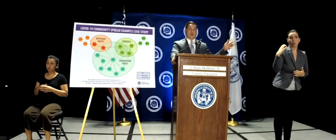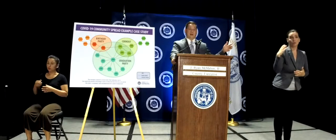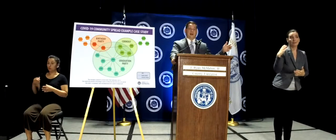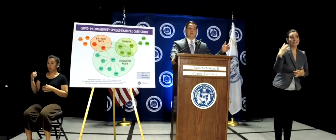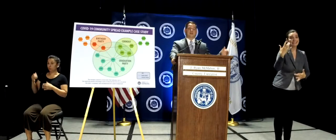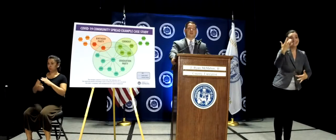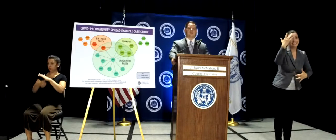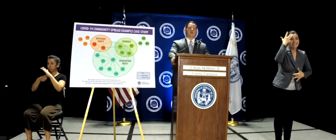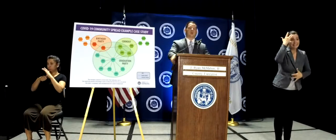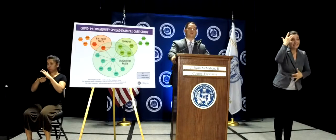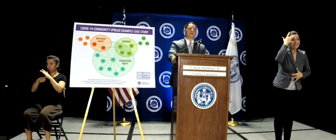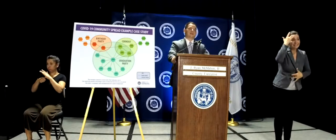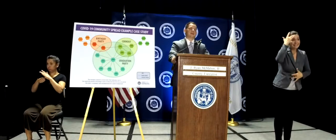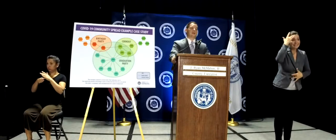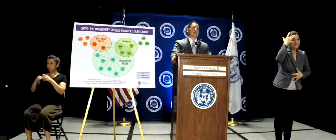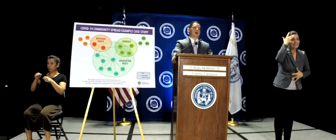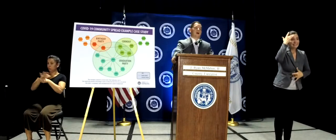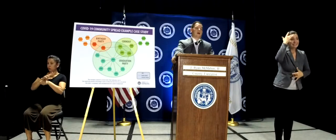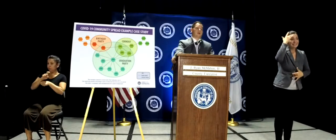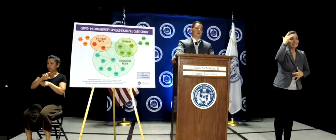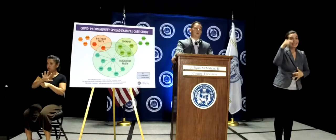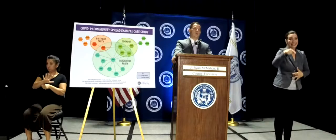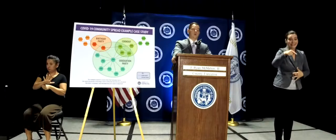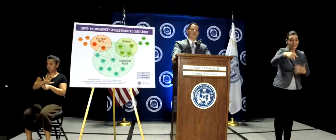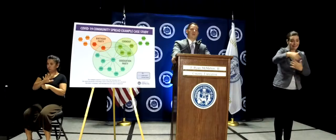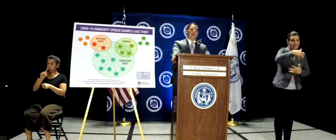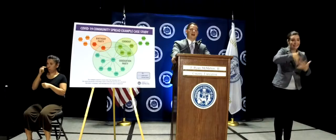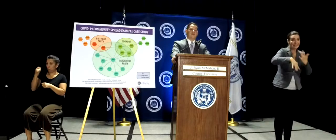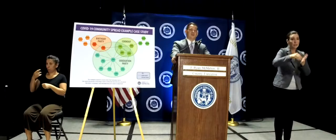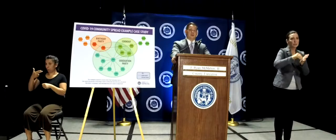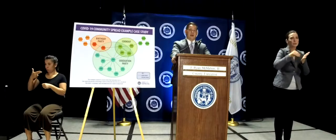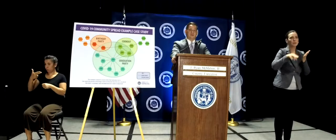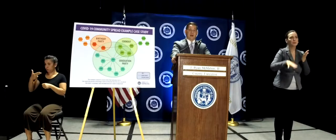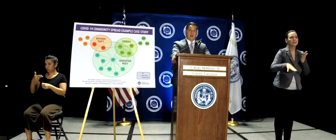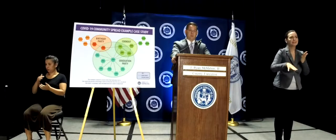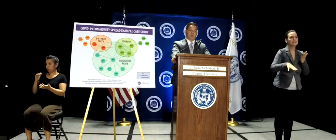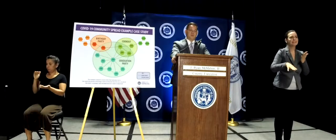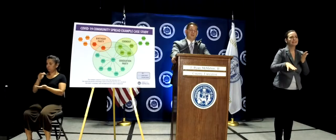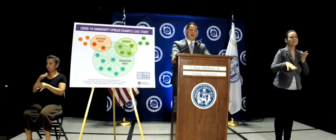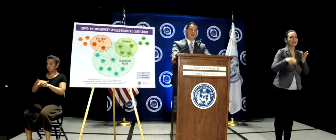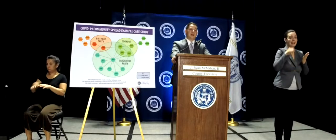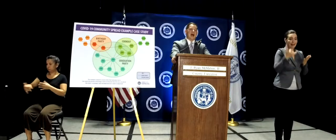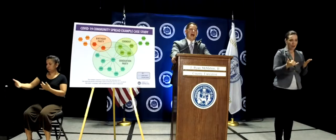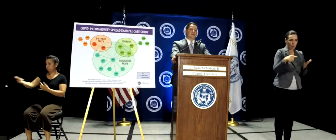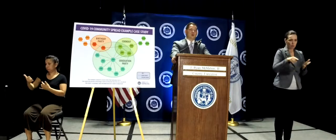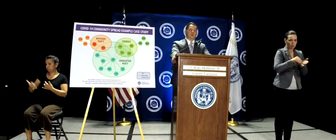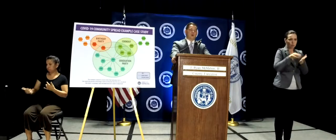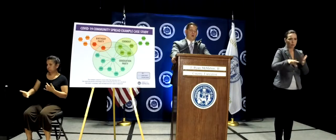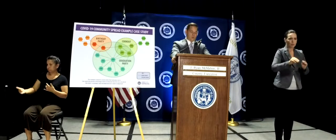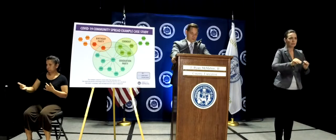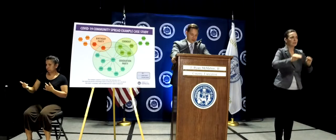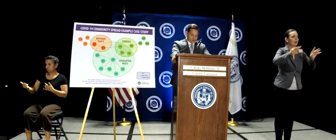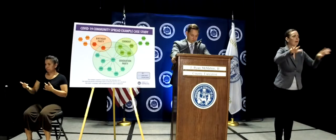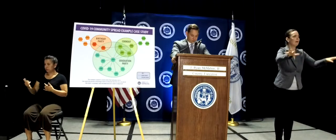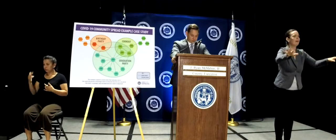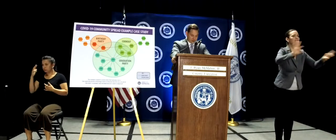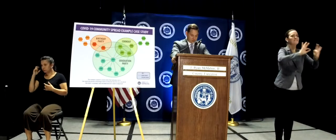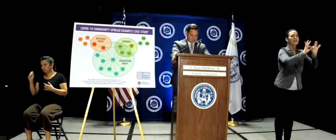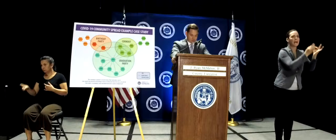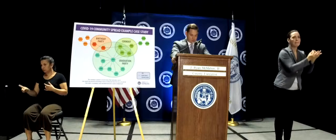got to do a lot of contact tracing and quarantining. We were very confident after I got briefed. Again, I don't know. We've